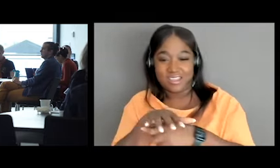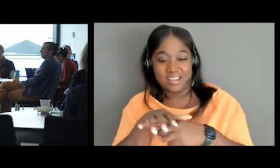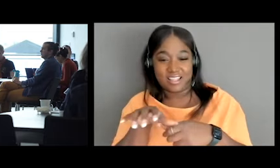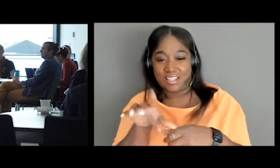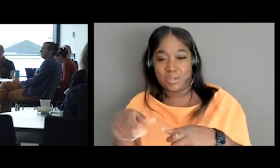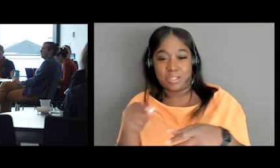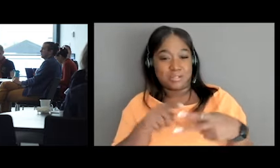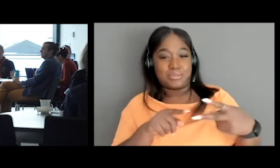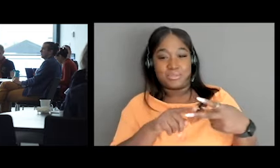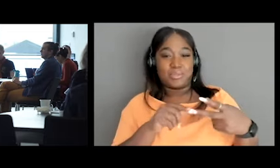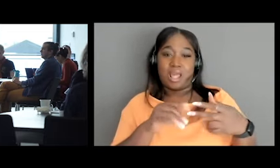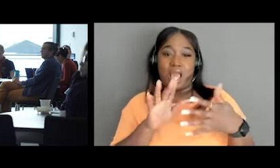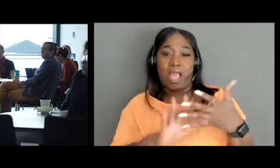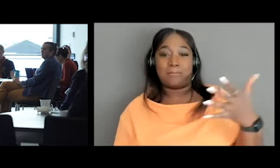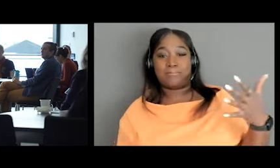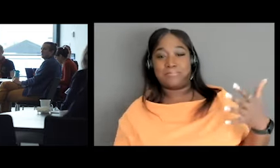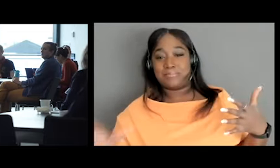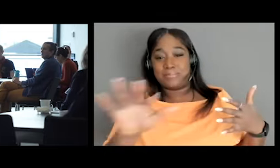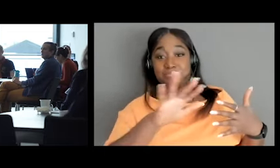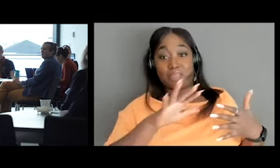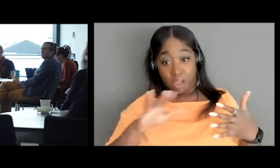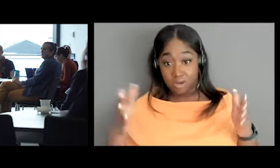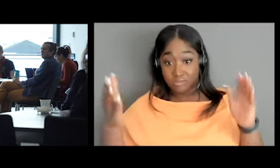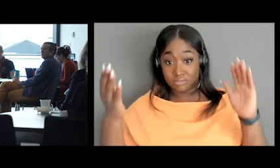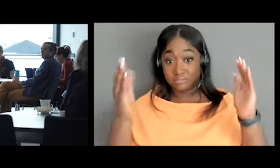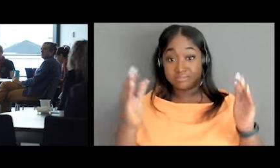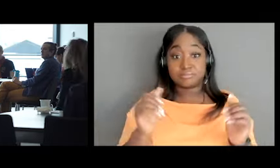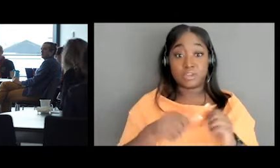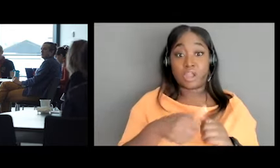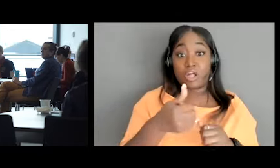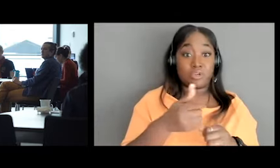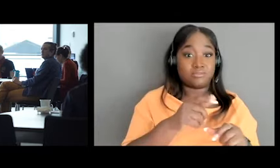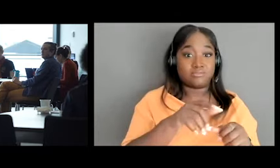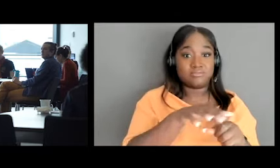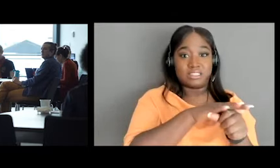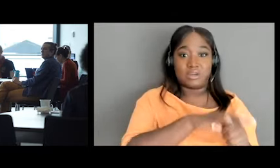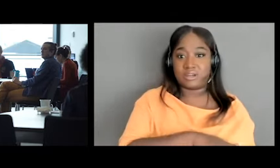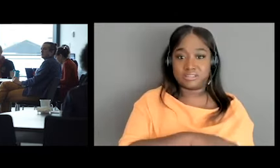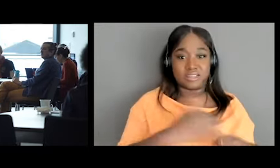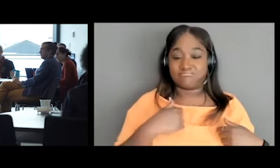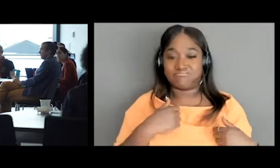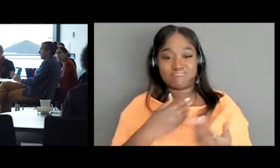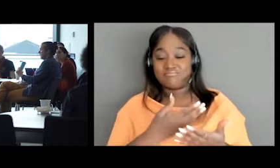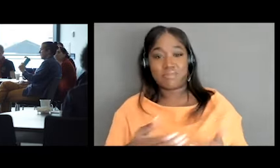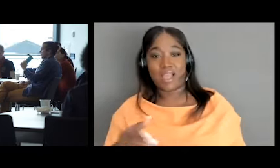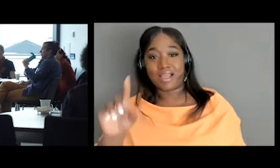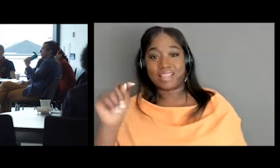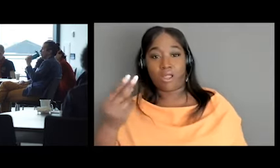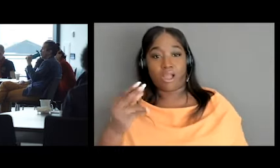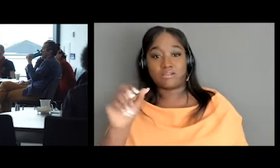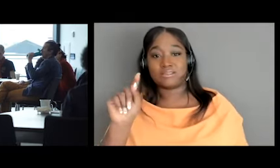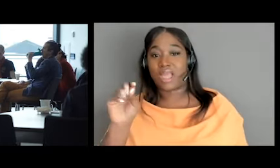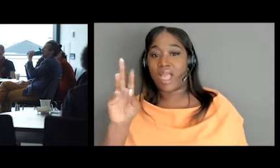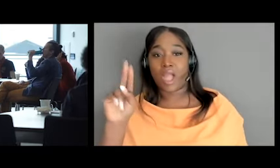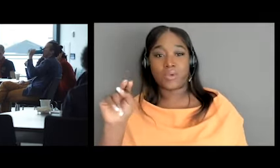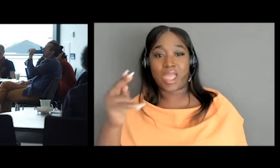Like, I am not going to buy a townhouse. That's just not where I'm going to live. You can look at what the